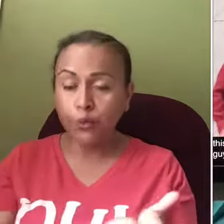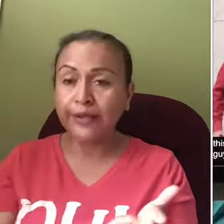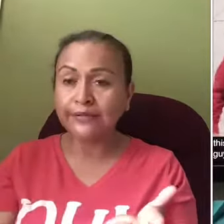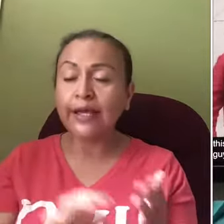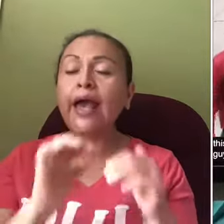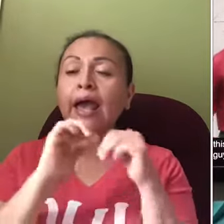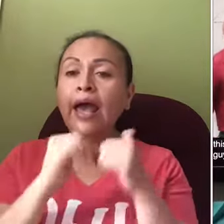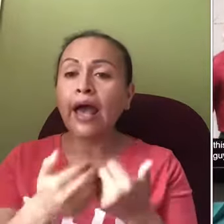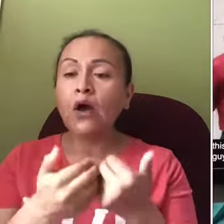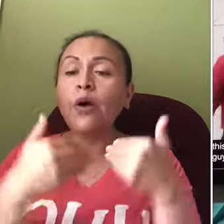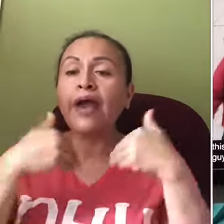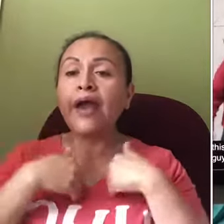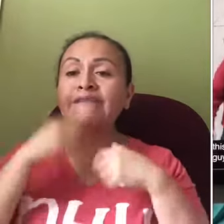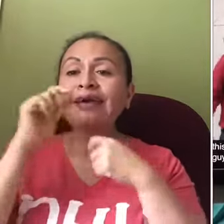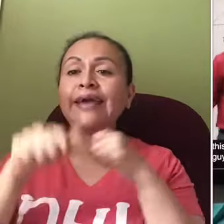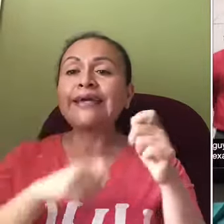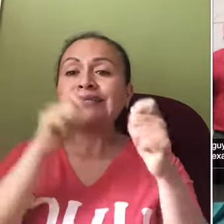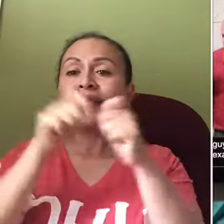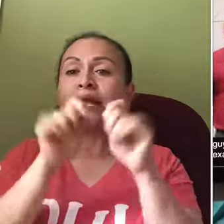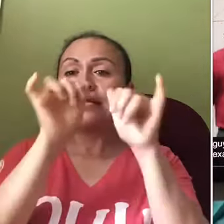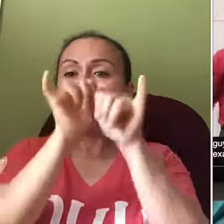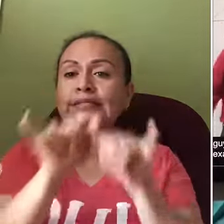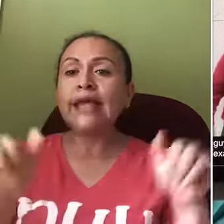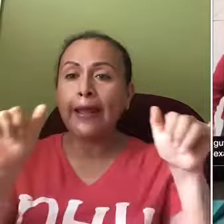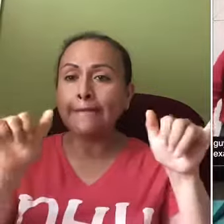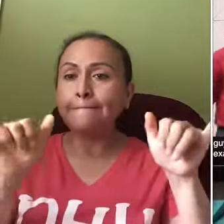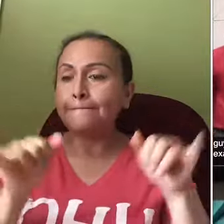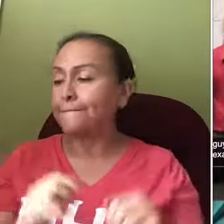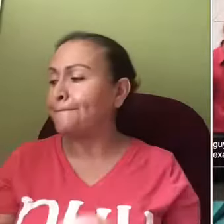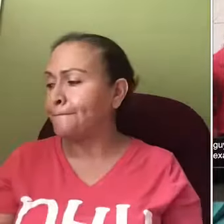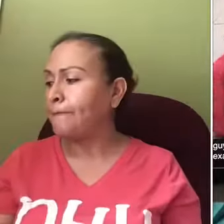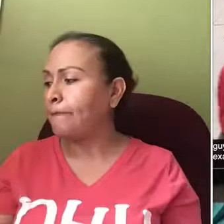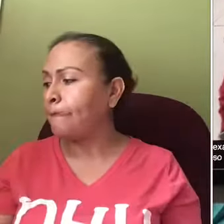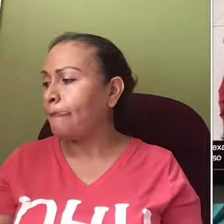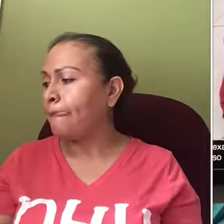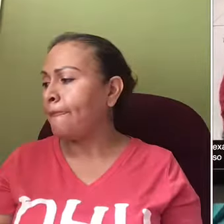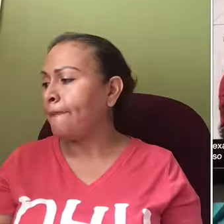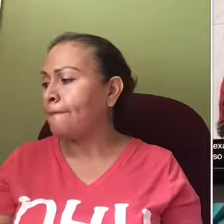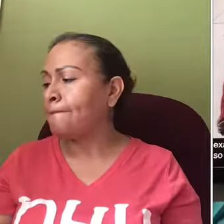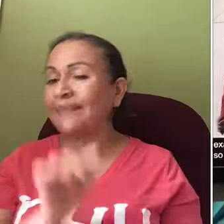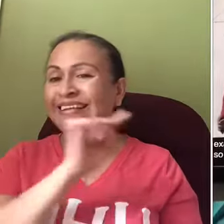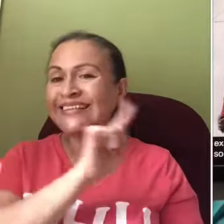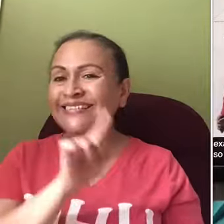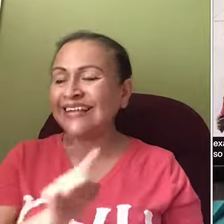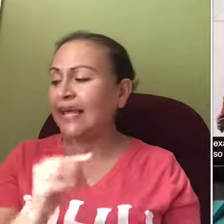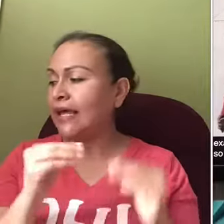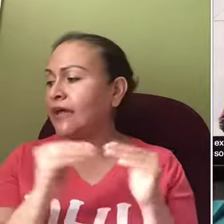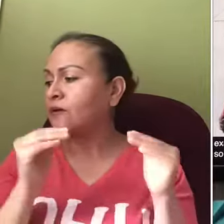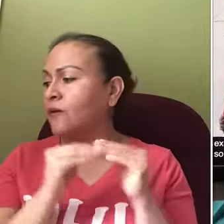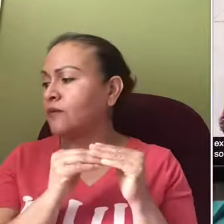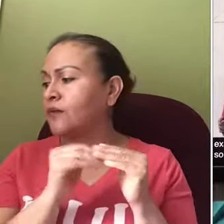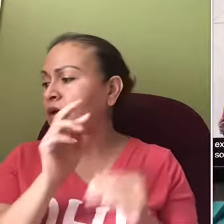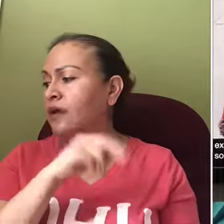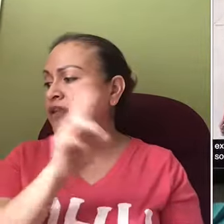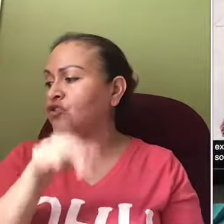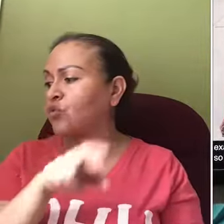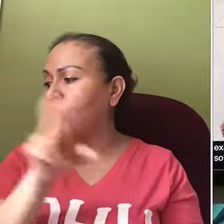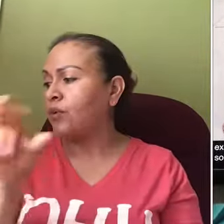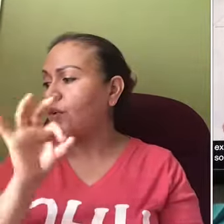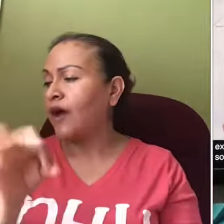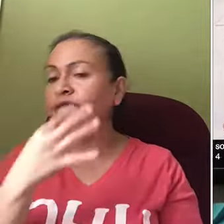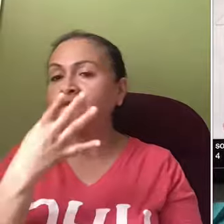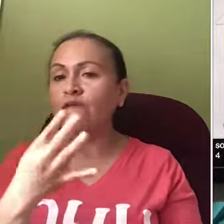how we have them being exactly the same? All right, so therefore, z equals the square root of